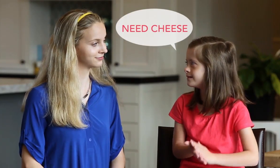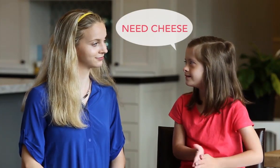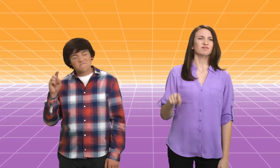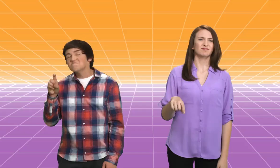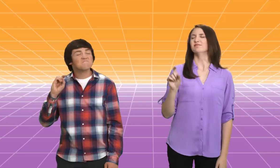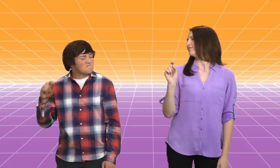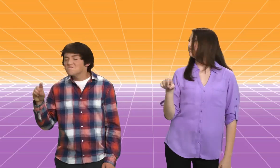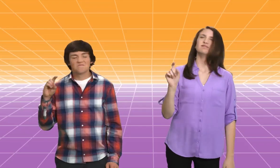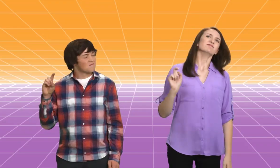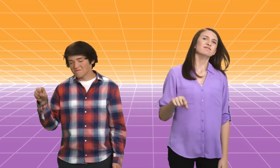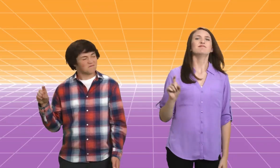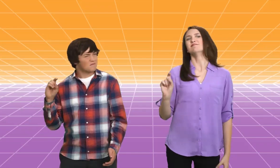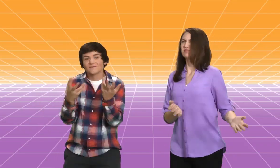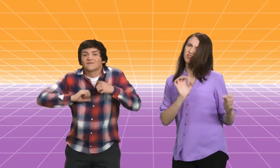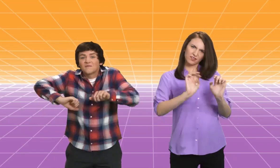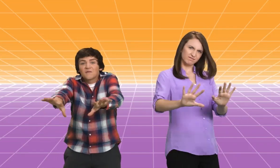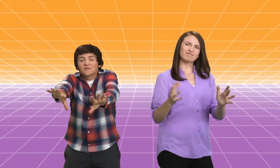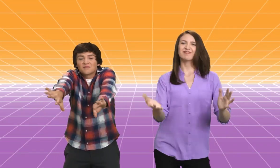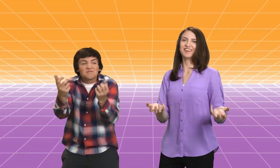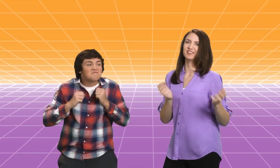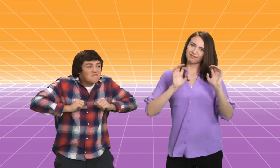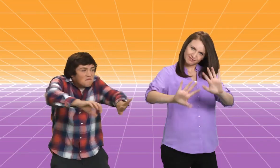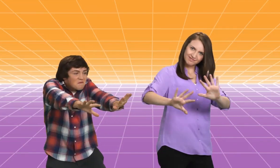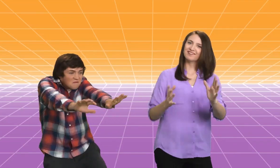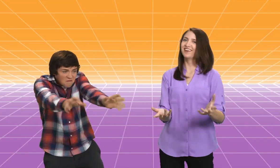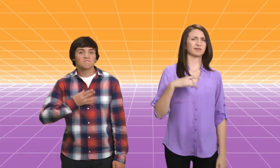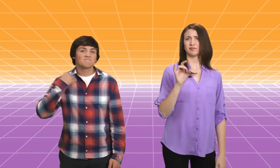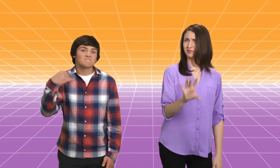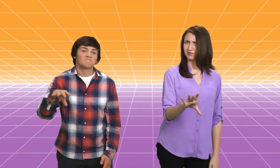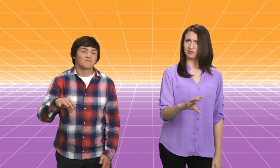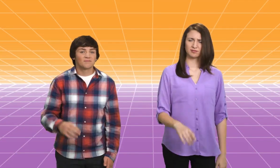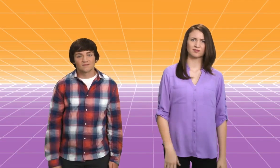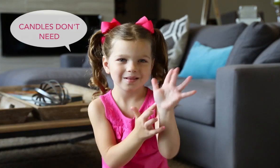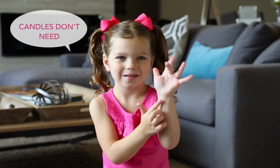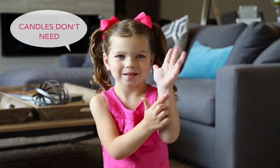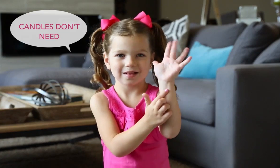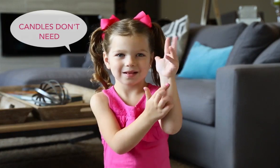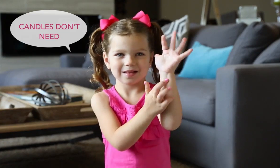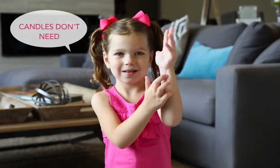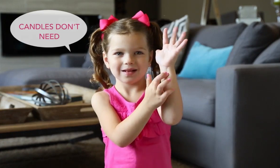I don't need. I don't want. I don't like.